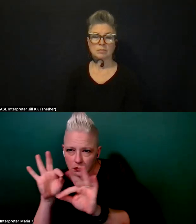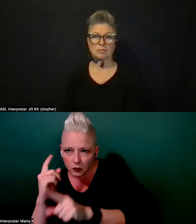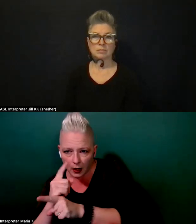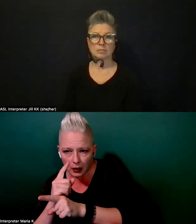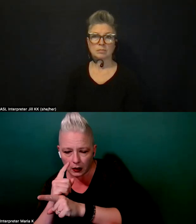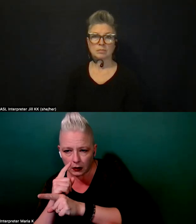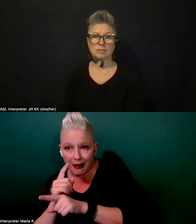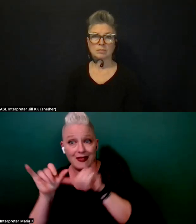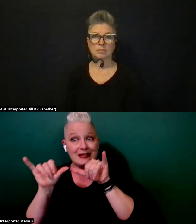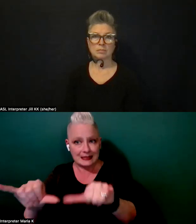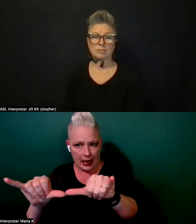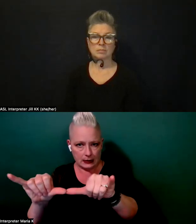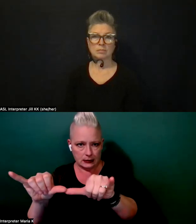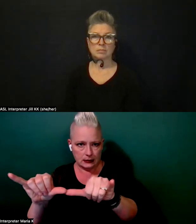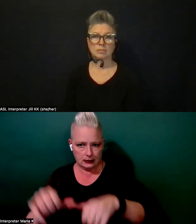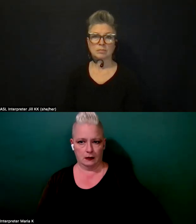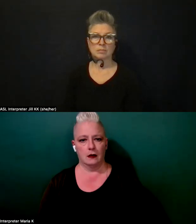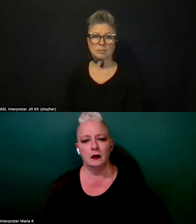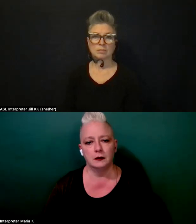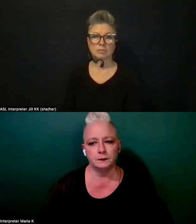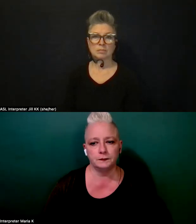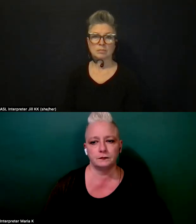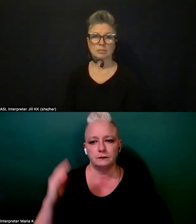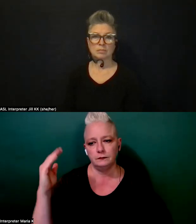to and that it stays that way. And